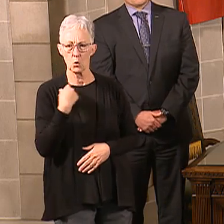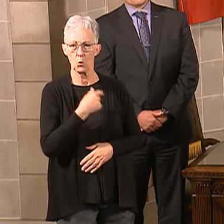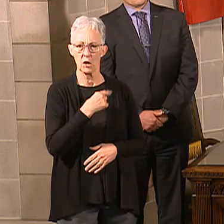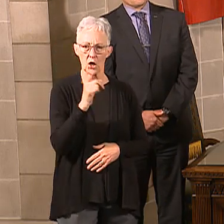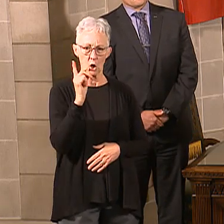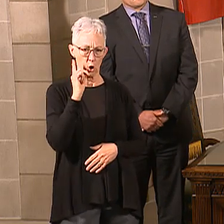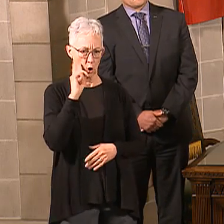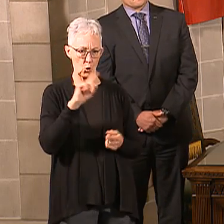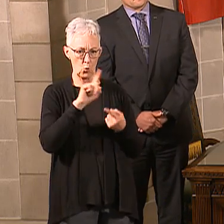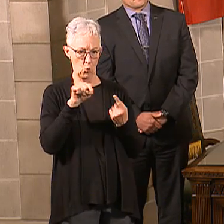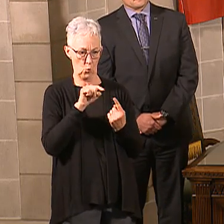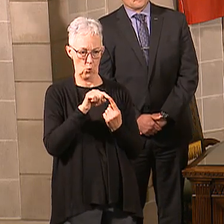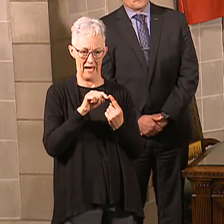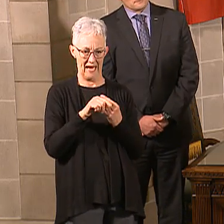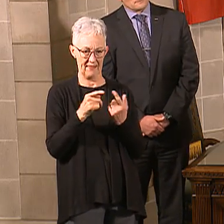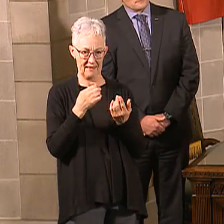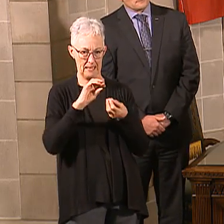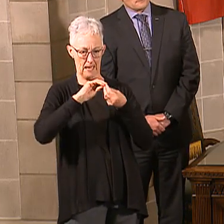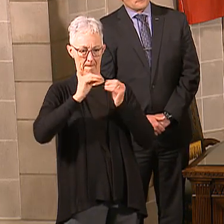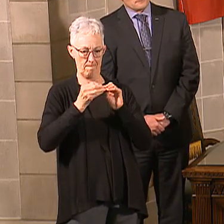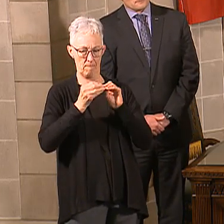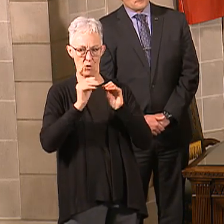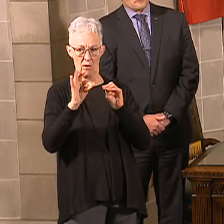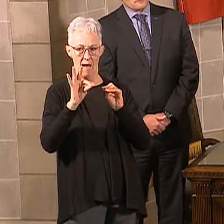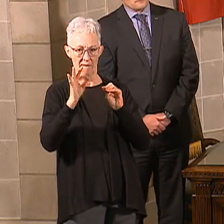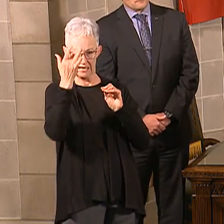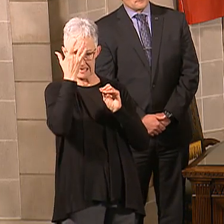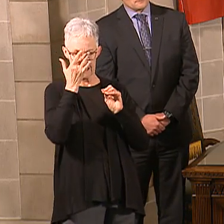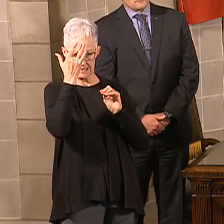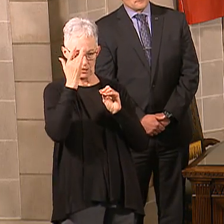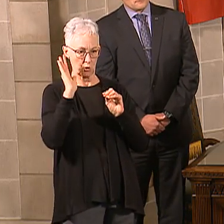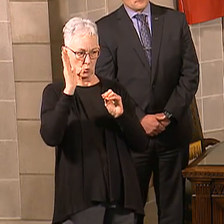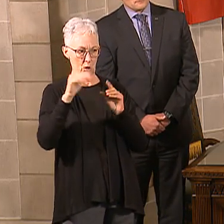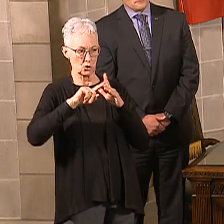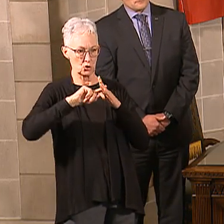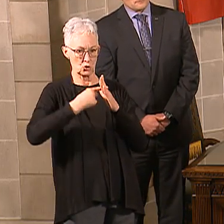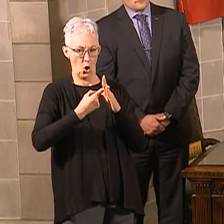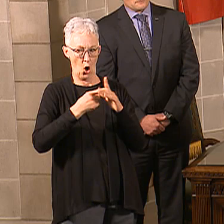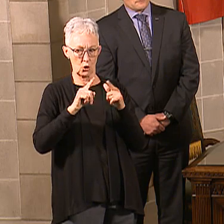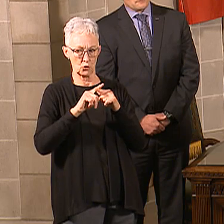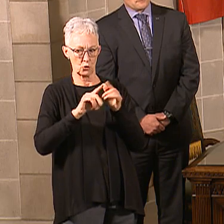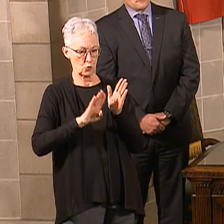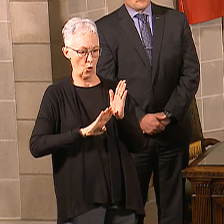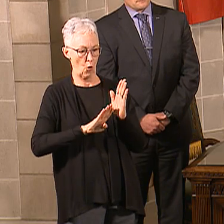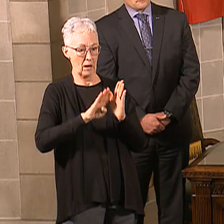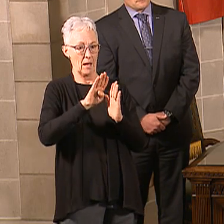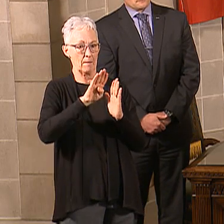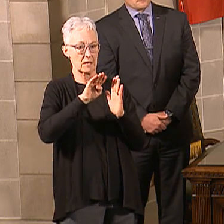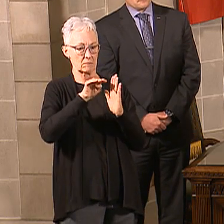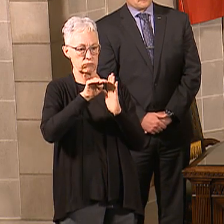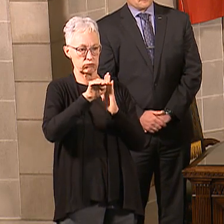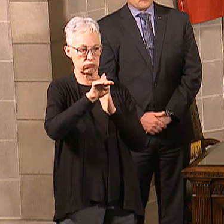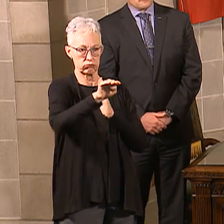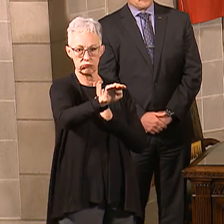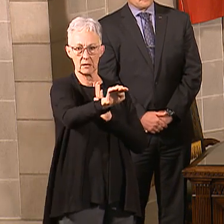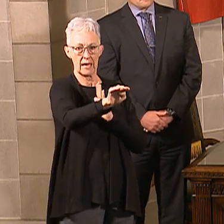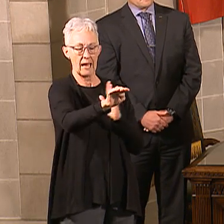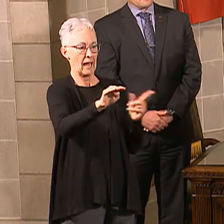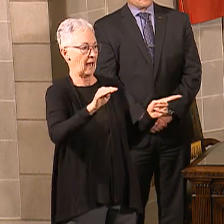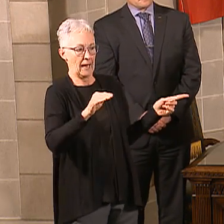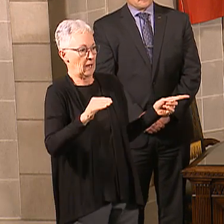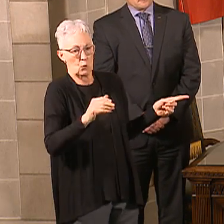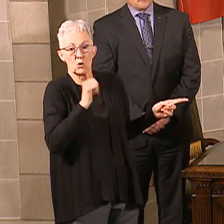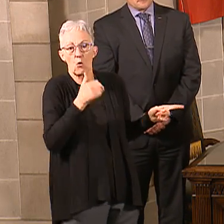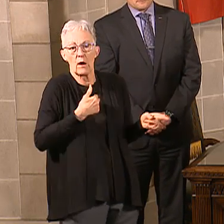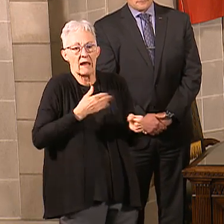when the curve may start to flatten? And again, really that gets back to being able to collect more testing data. So we don't really have a way to be able to test that right now. Obviously,